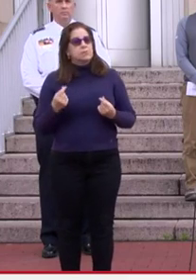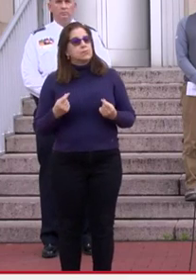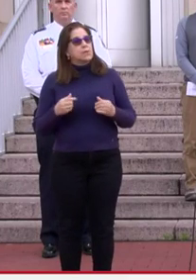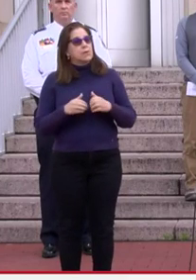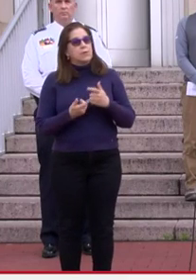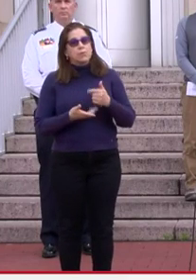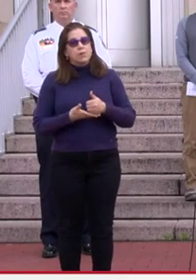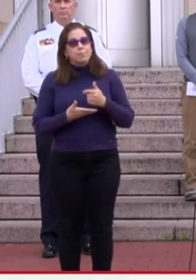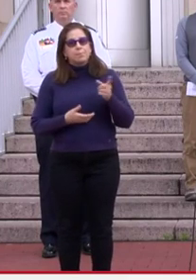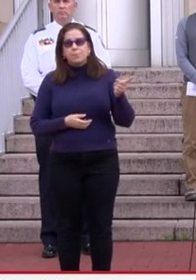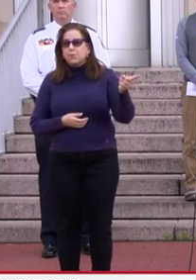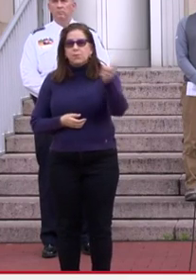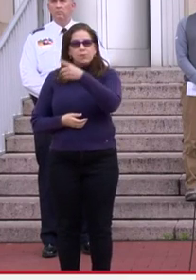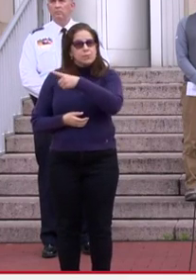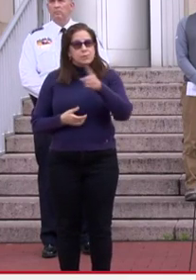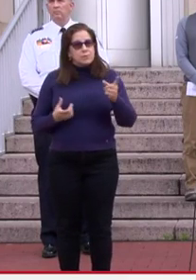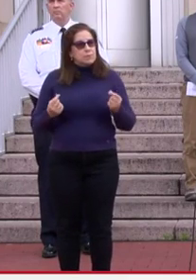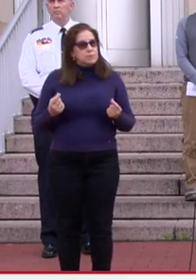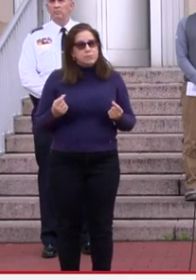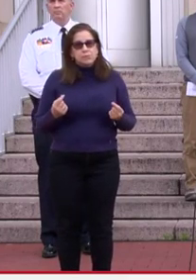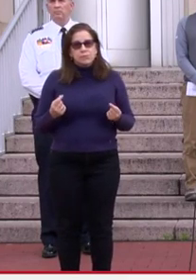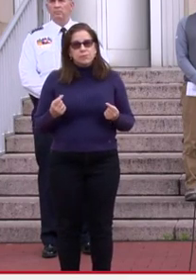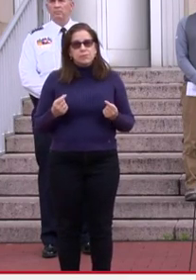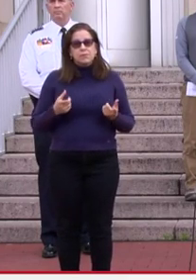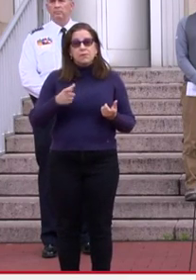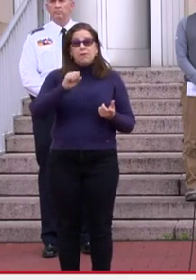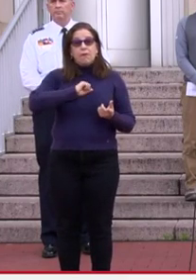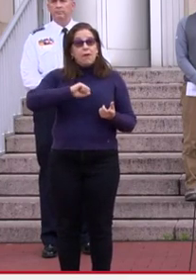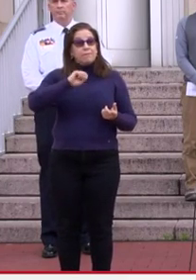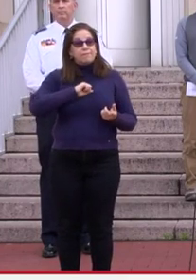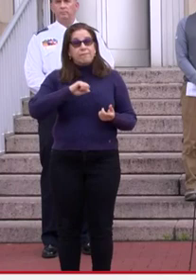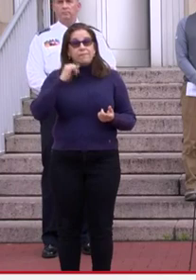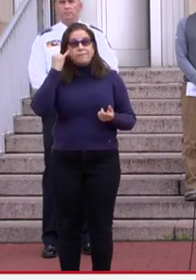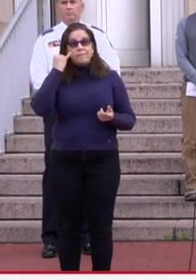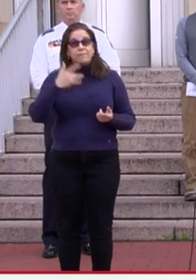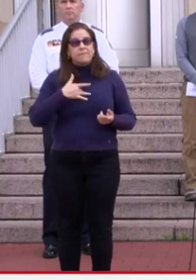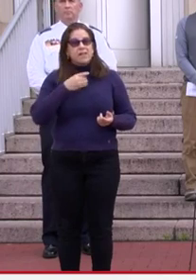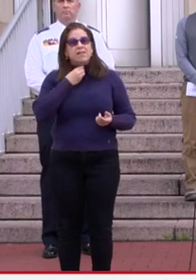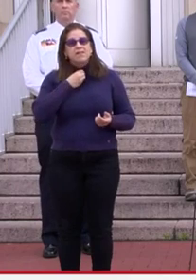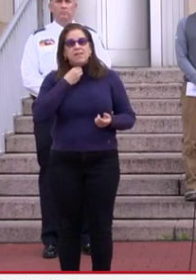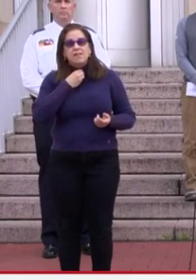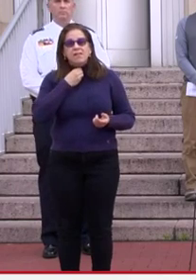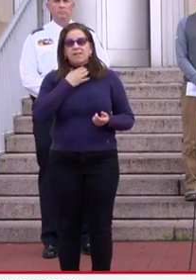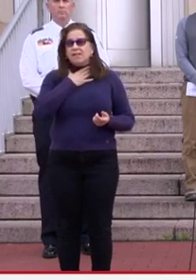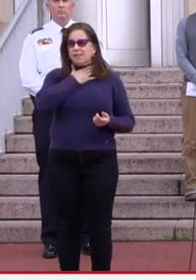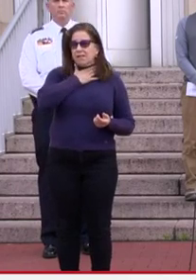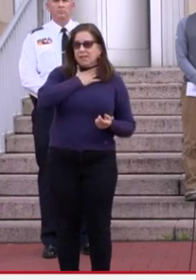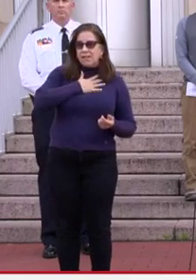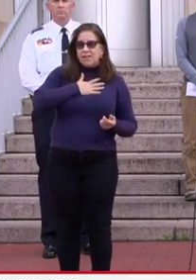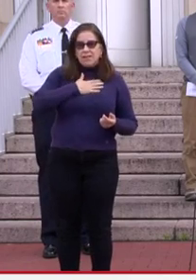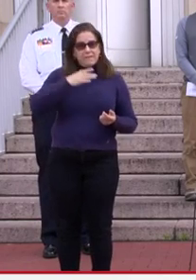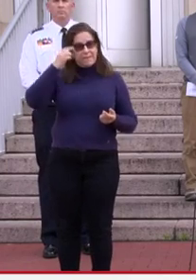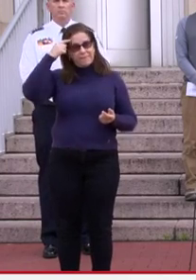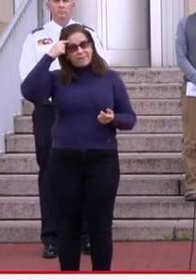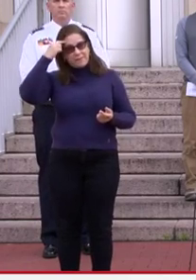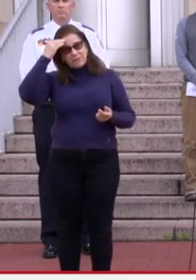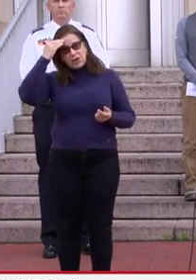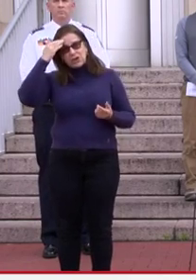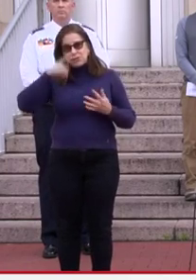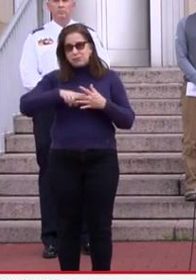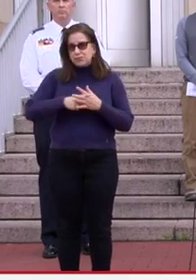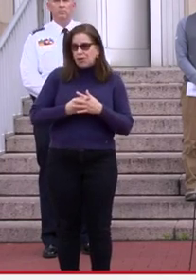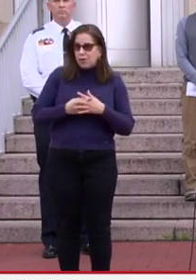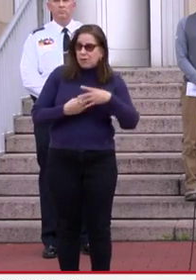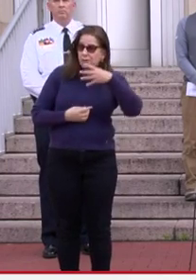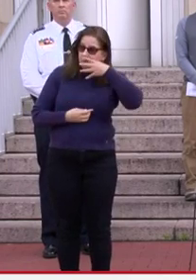are having a cough, sore throat, fever, stuffy, runny nose, those are considered non-life-threatening,